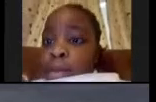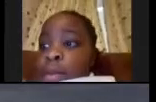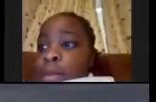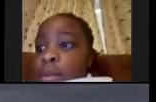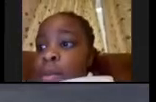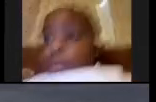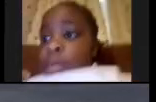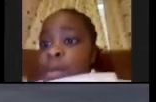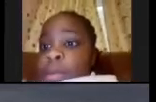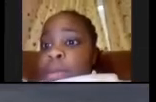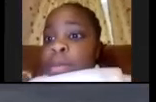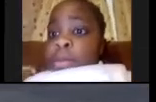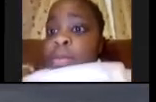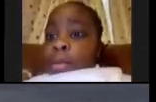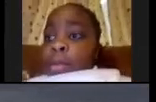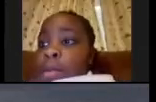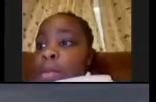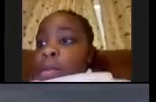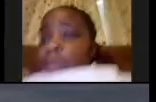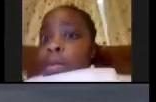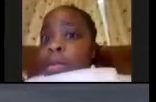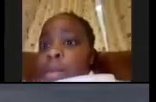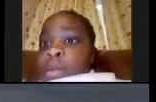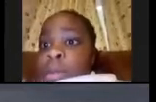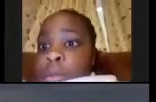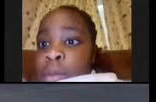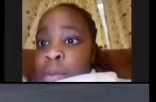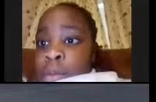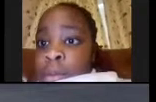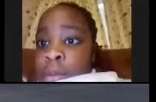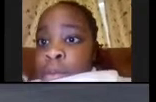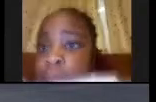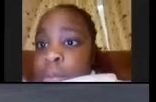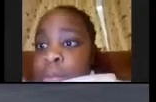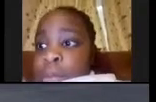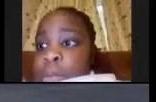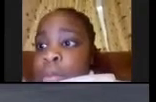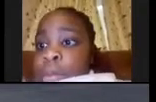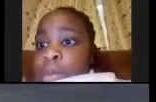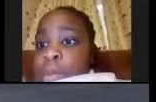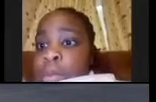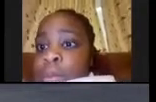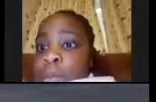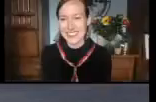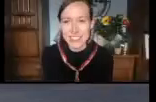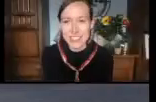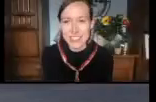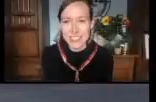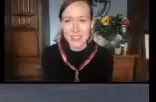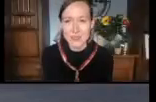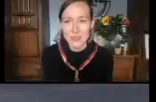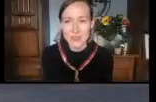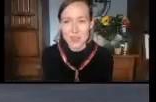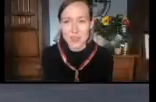that? Uh-oh. Okay, now you're going to type in the chat box. What word do you think I spelled